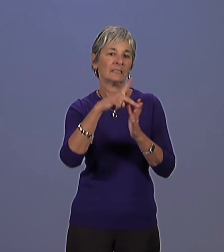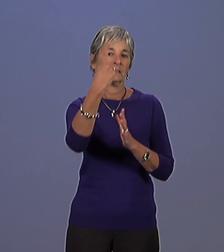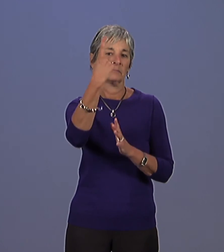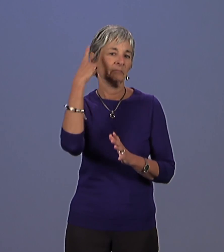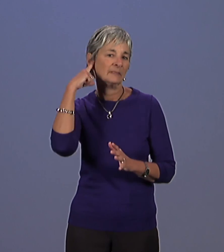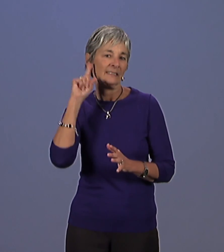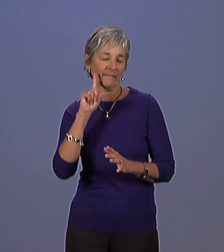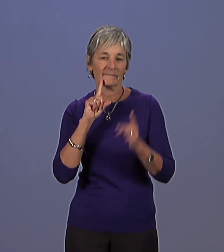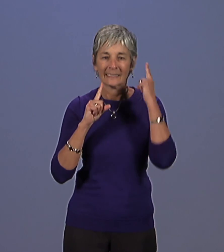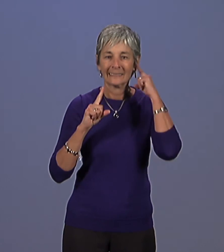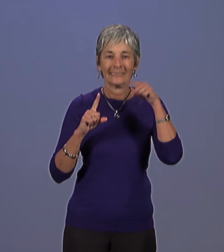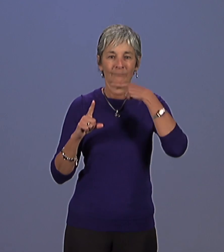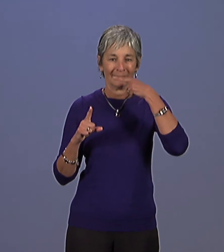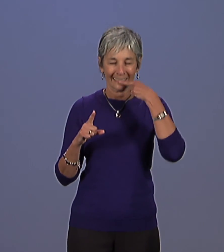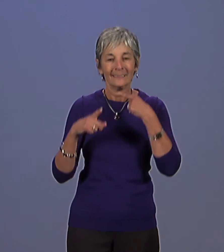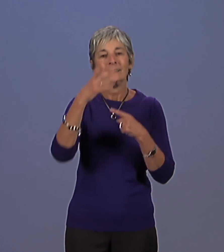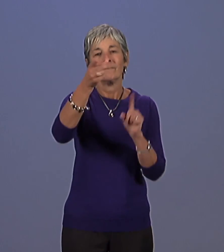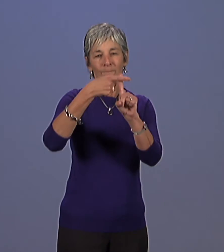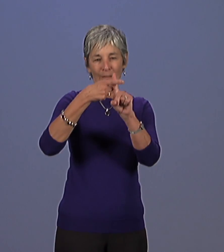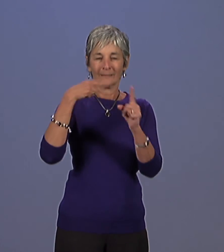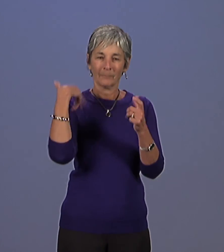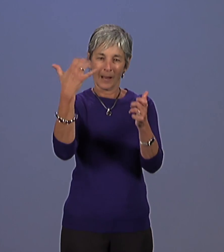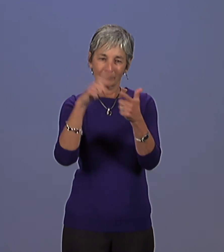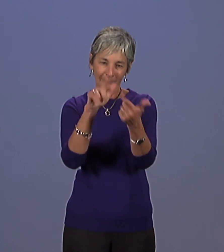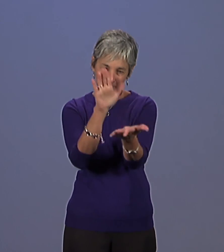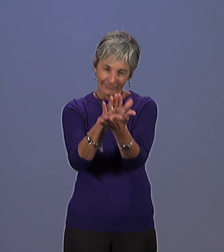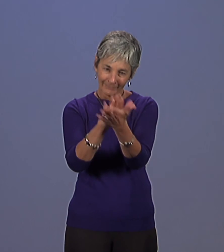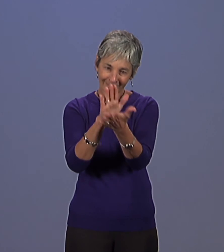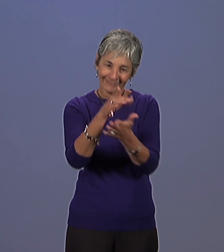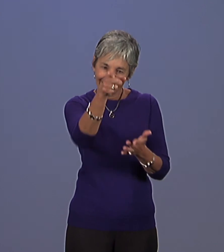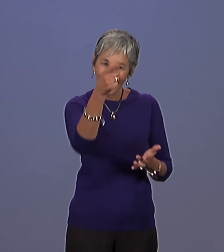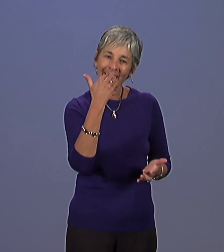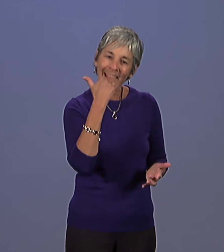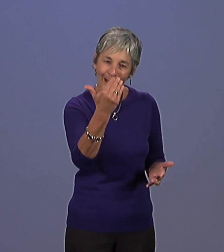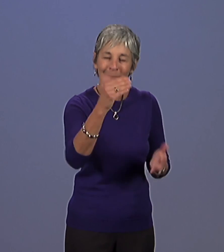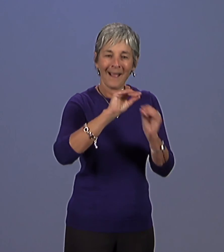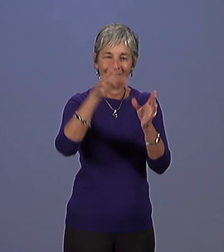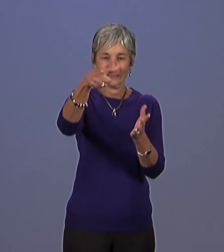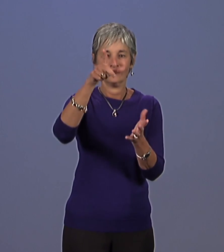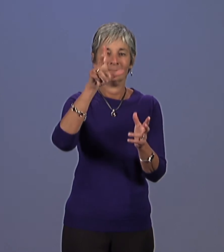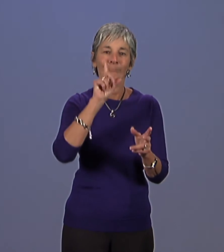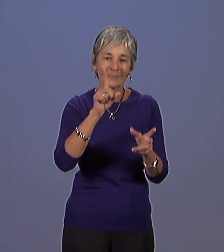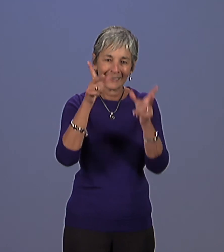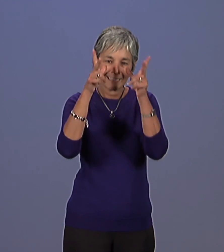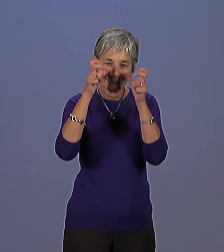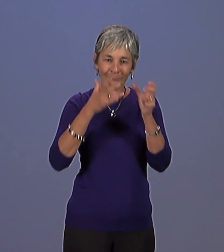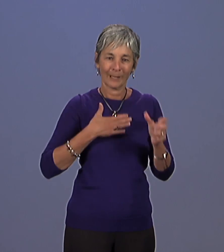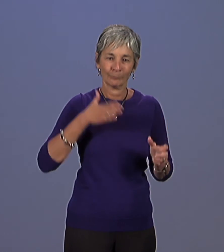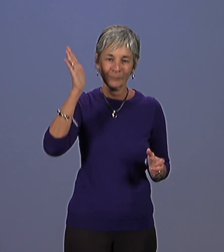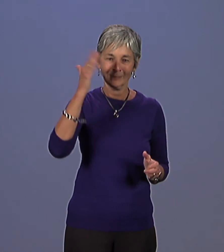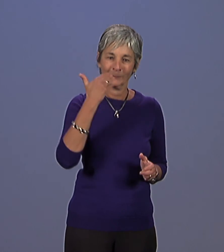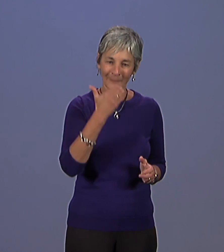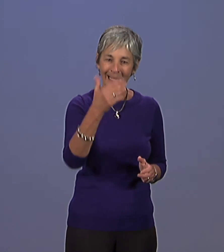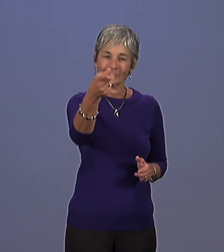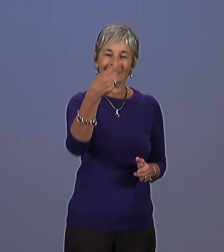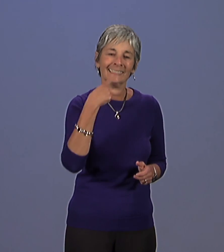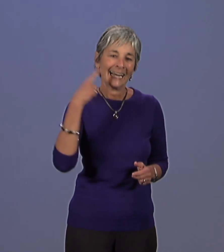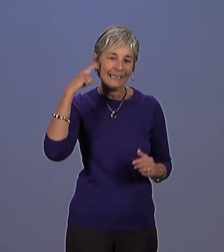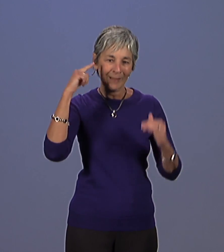or hearing in one ear? I want to first commend you because it appears you have received my message well. You used the term